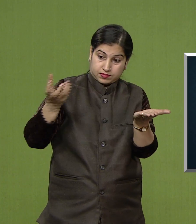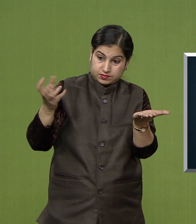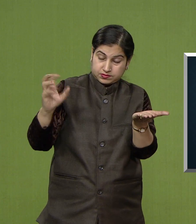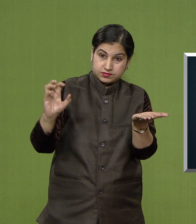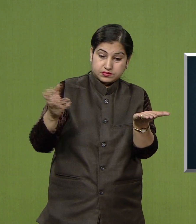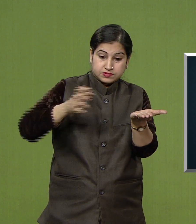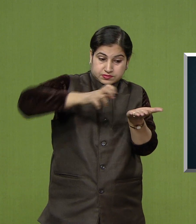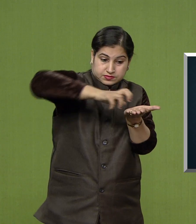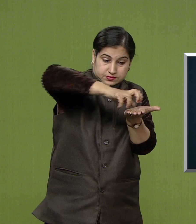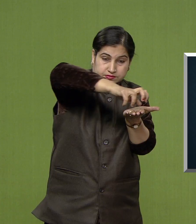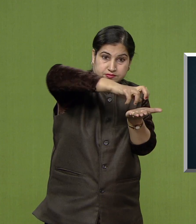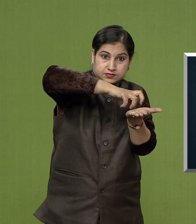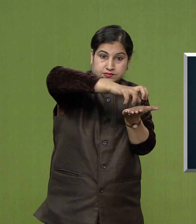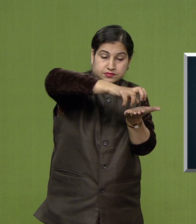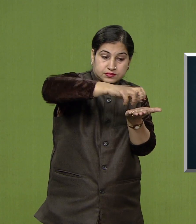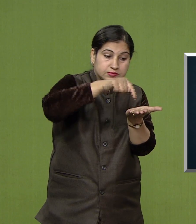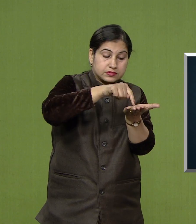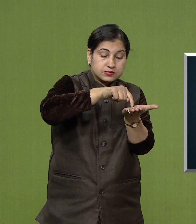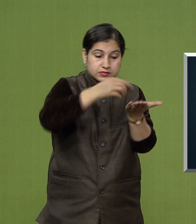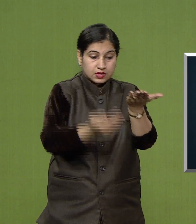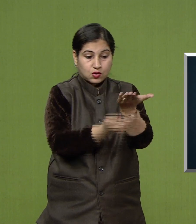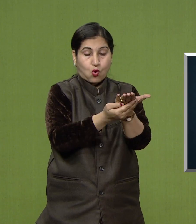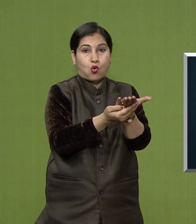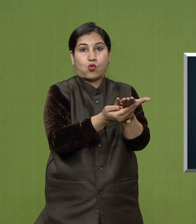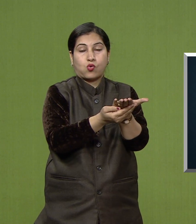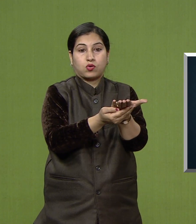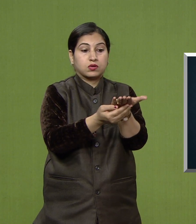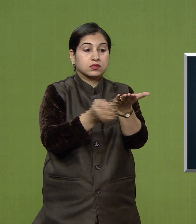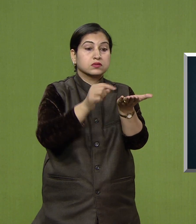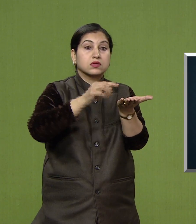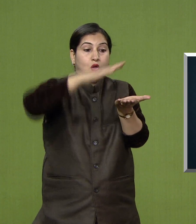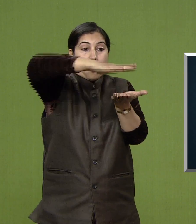Sponging should always be done on the wrong side of the stain.